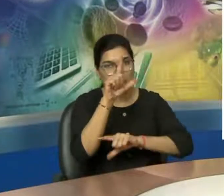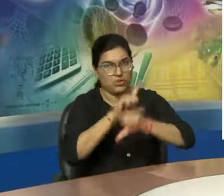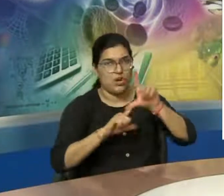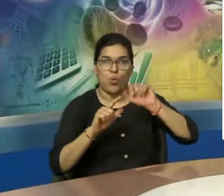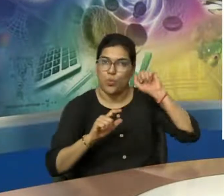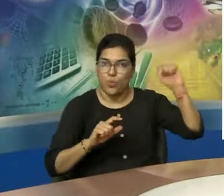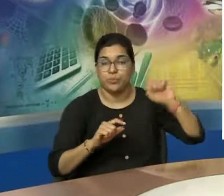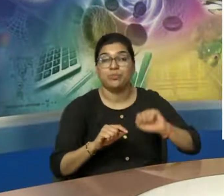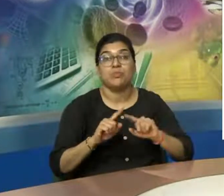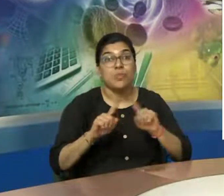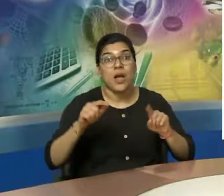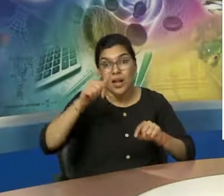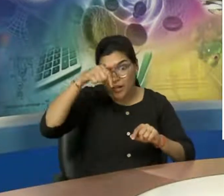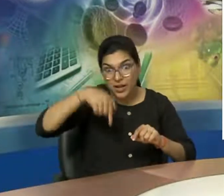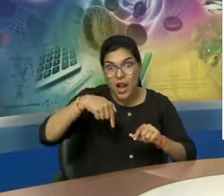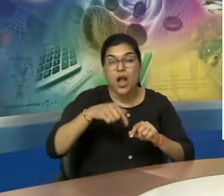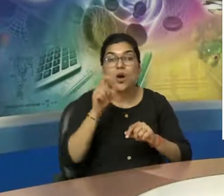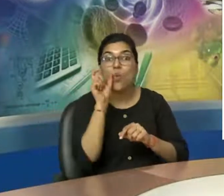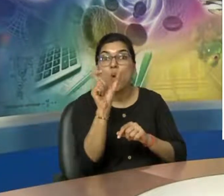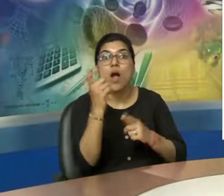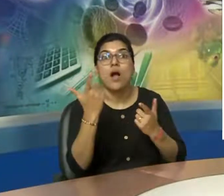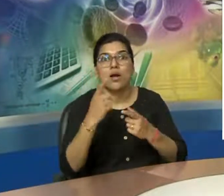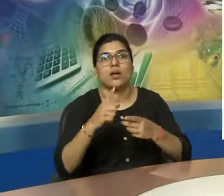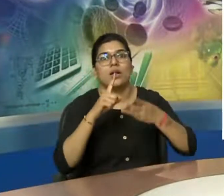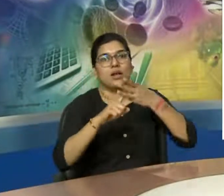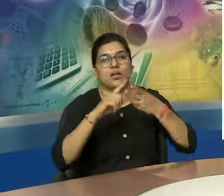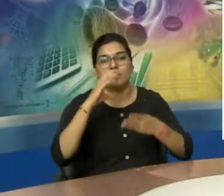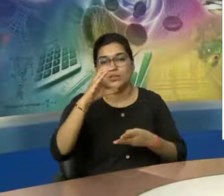is logos. Logos means study.